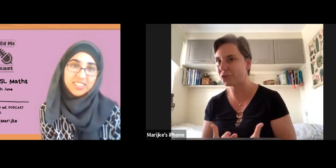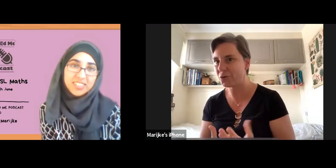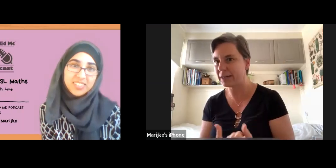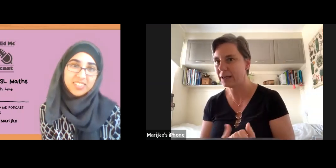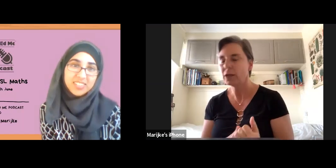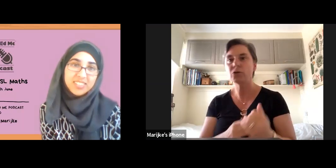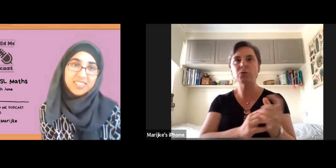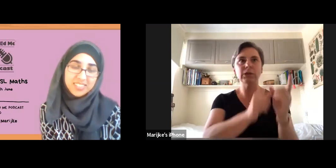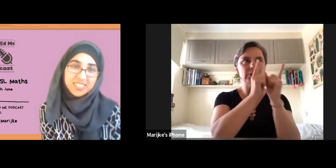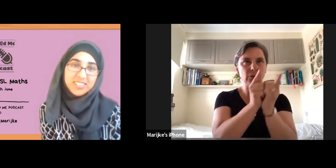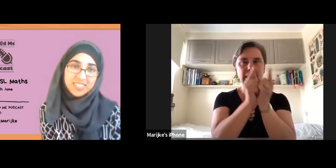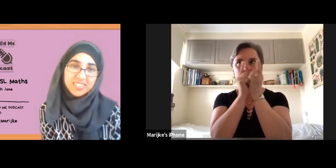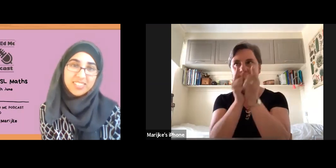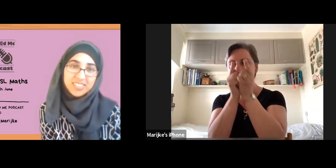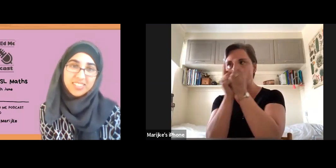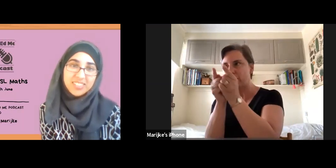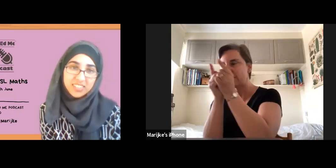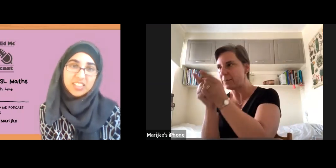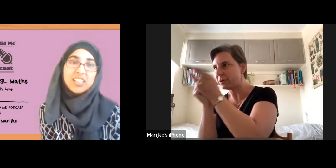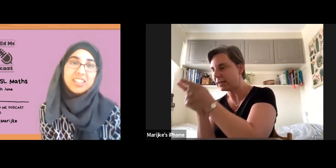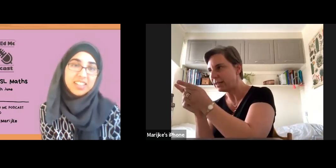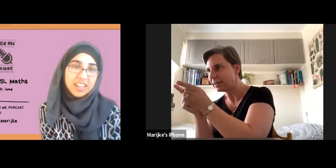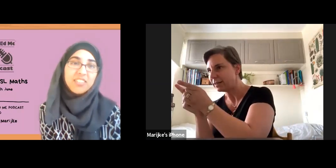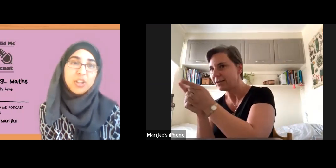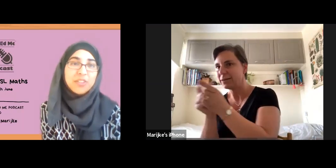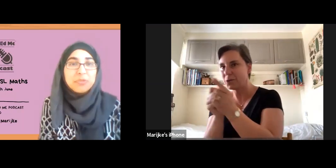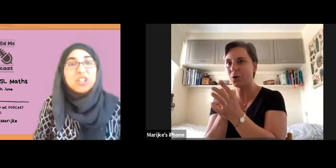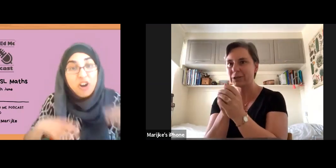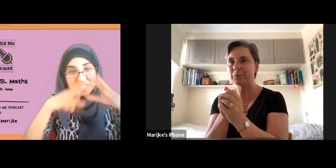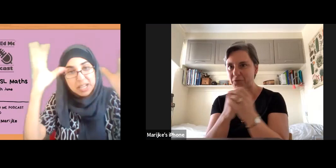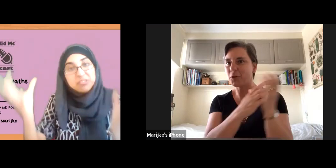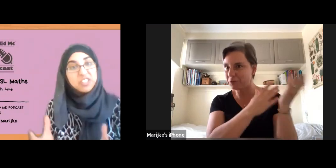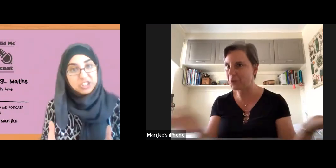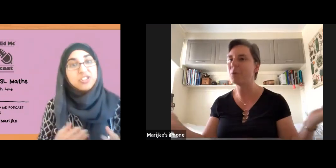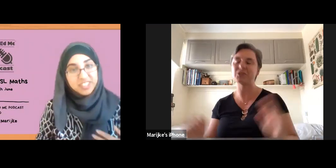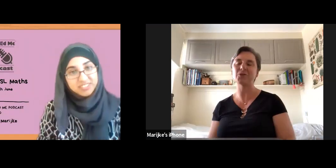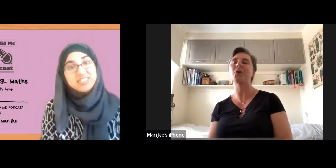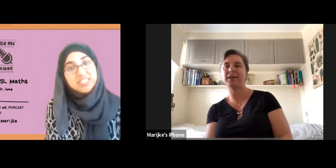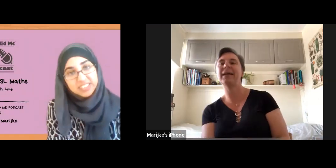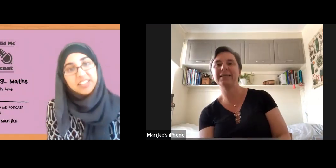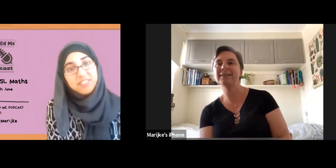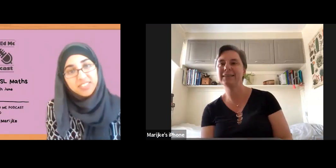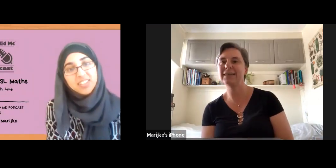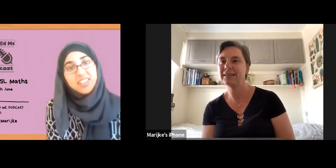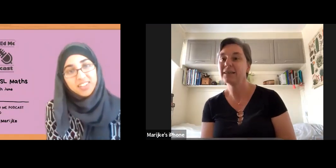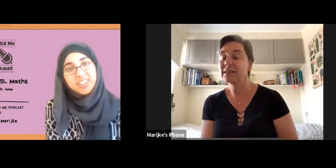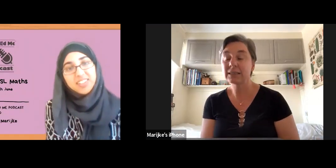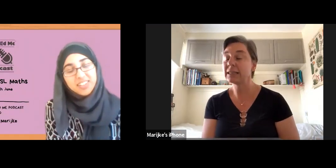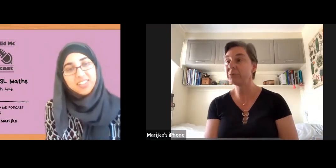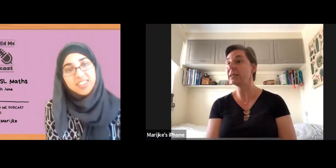story. You don't want them to look at every word separately. Yeah. You want them to follow the flow of the story. Yeah. So it's